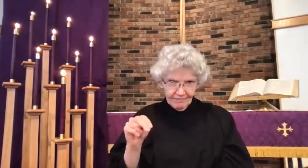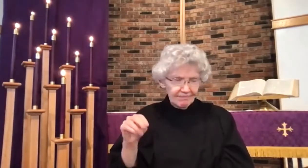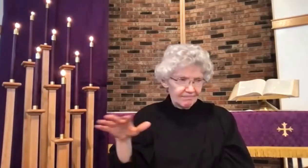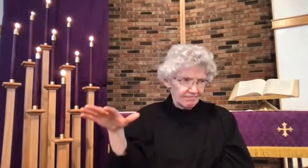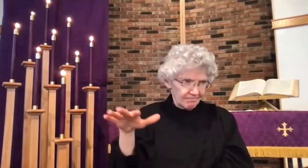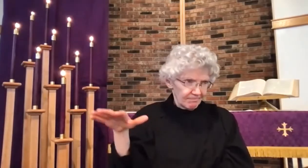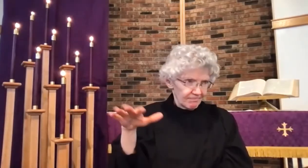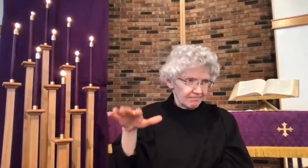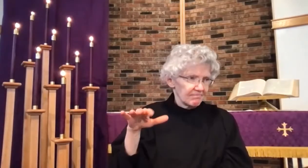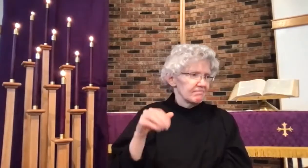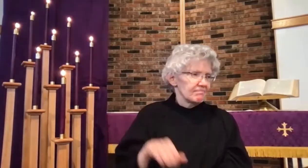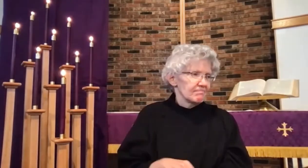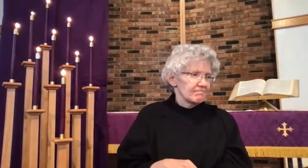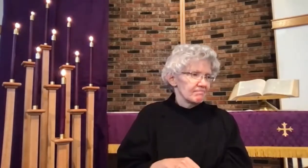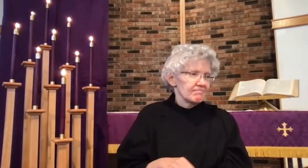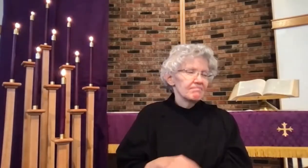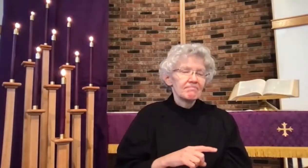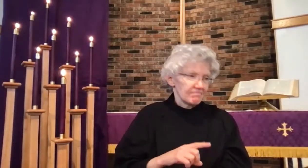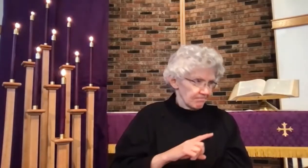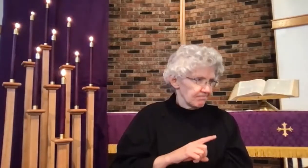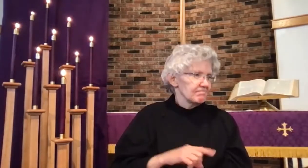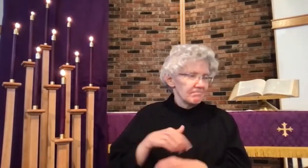the messengers entered a village.